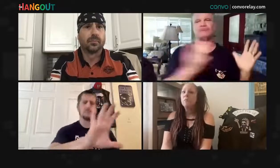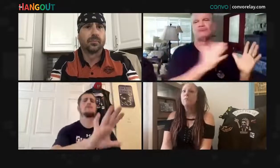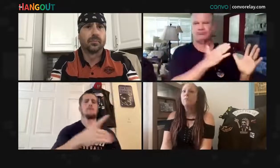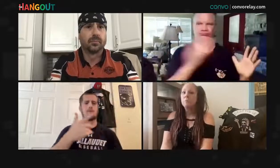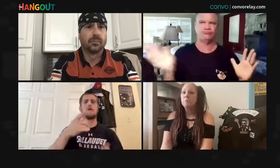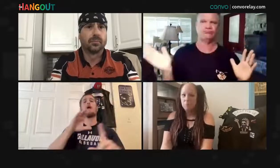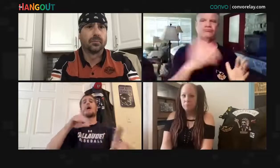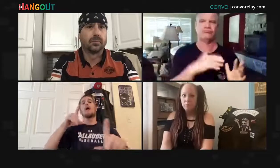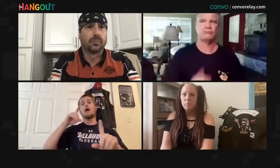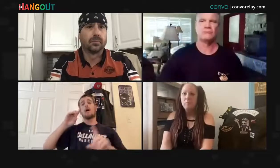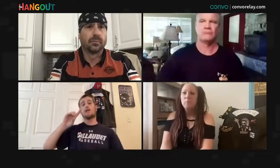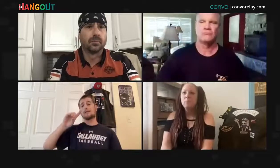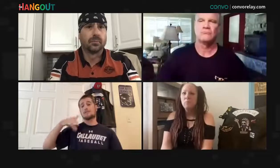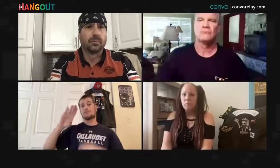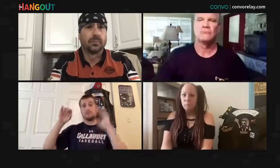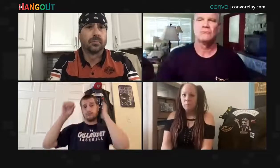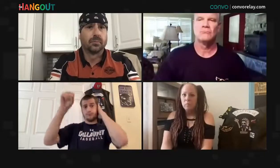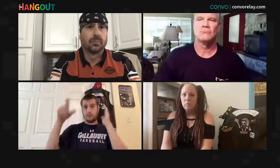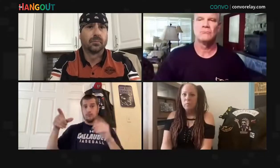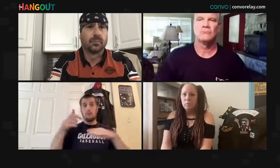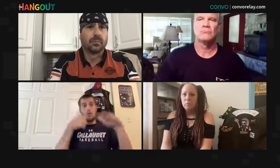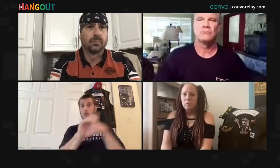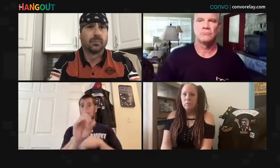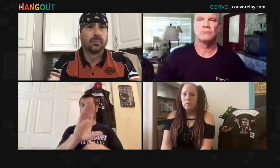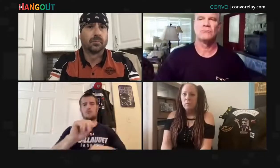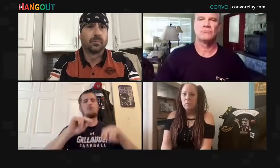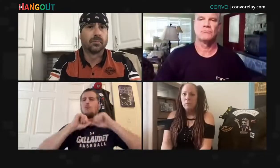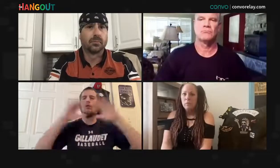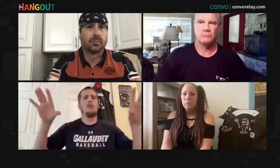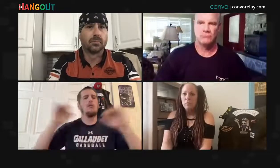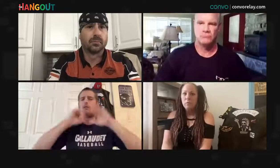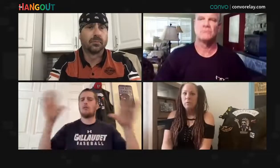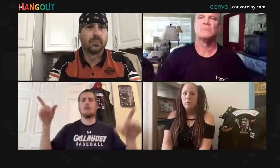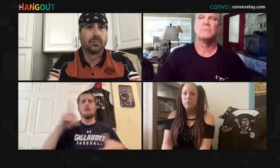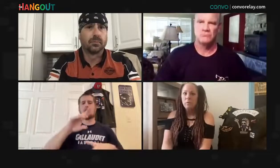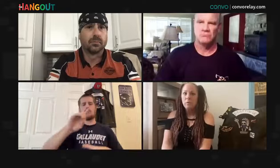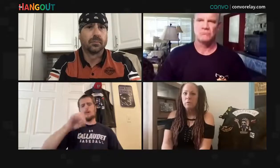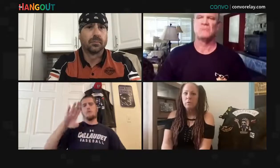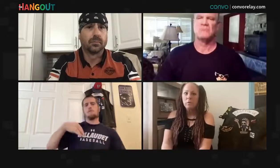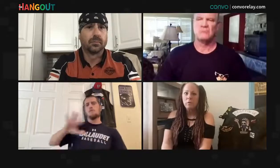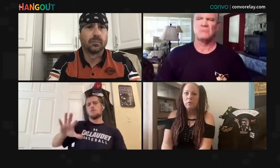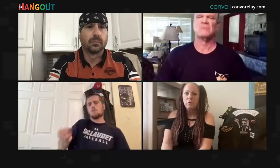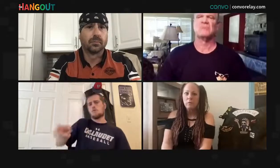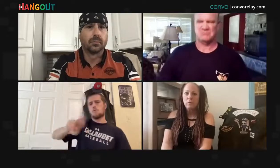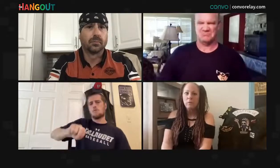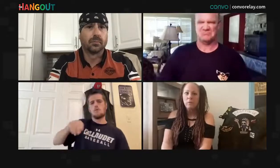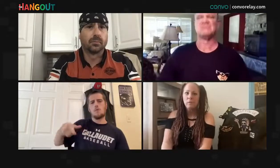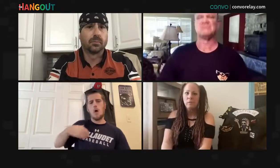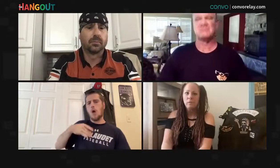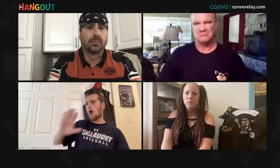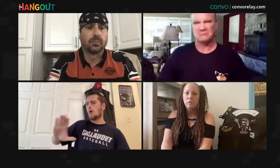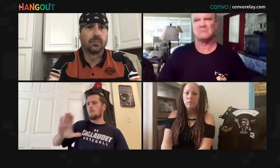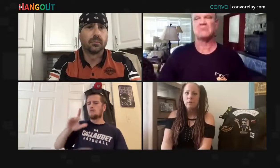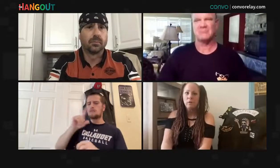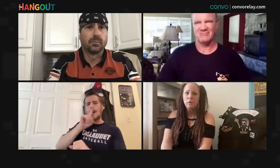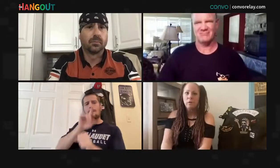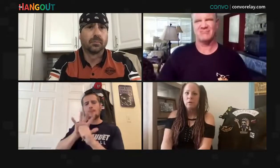come in, whoever you are. And Deaf Power is nothing to do. It's not affiliated with DBA. They have their